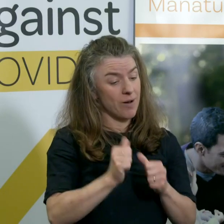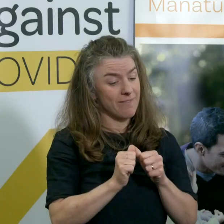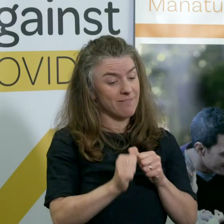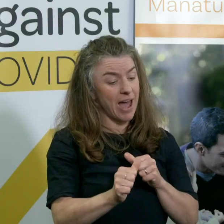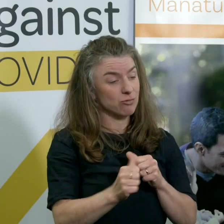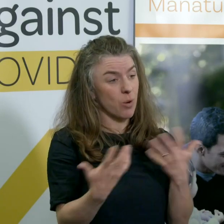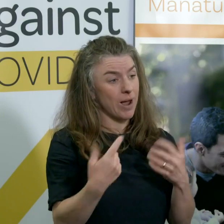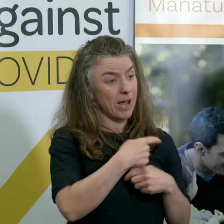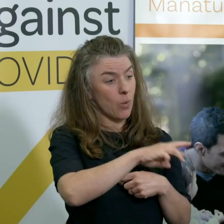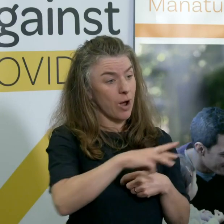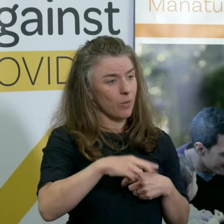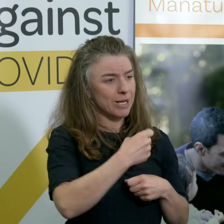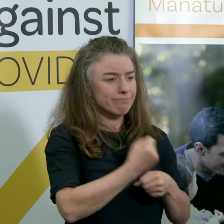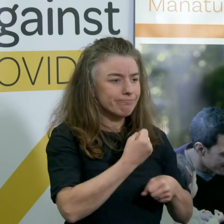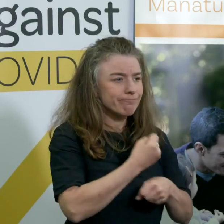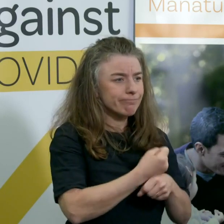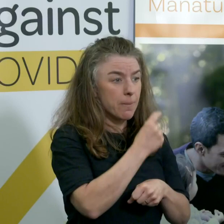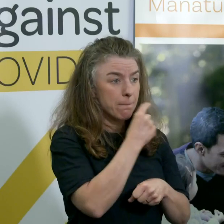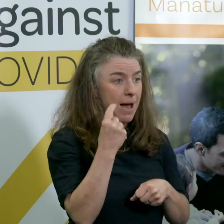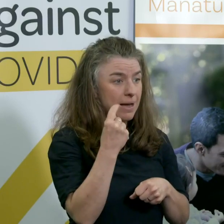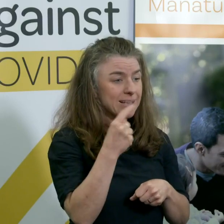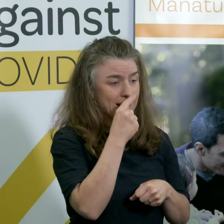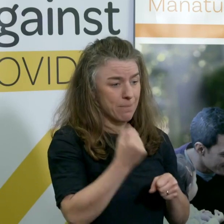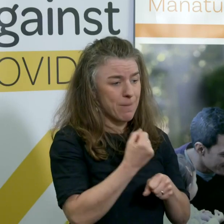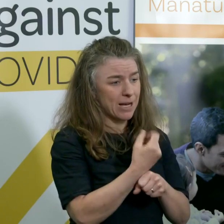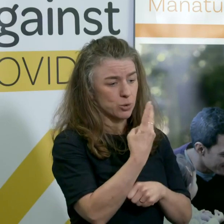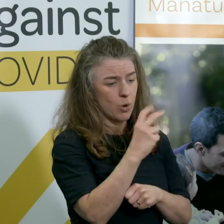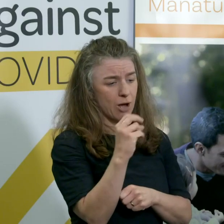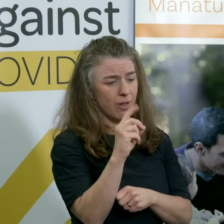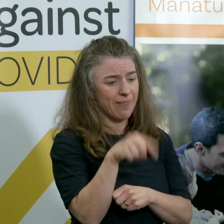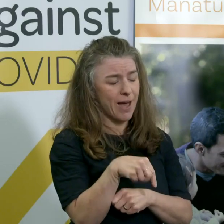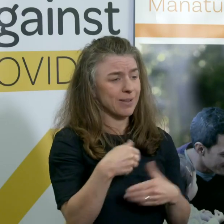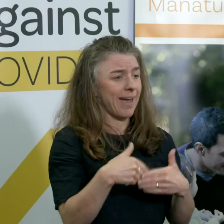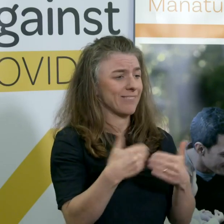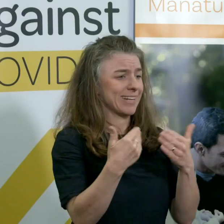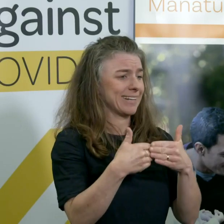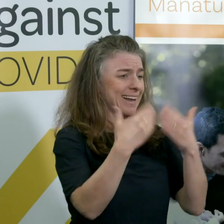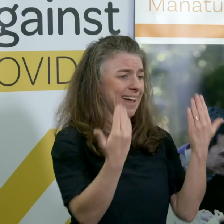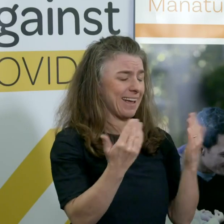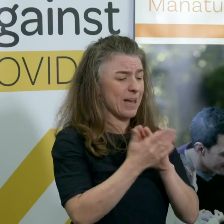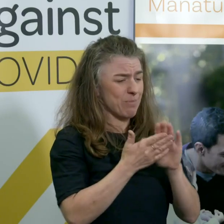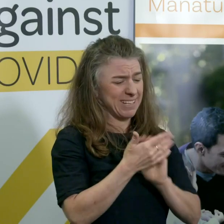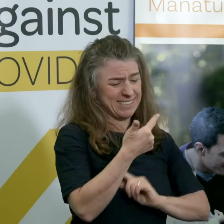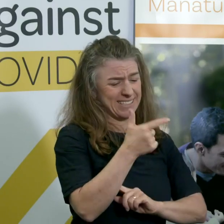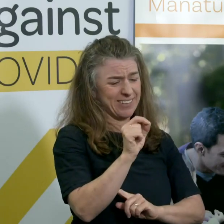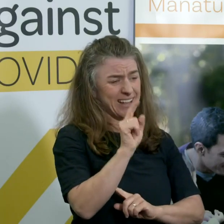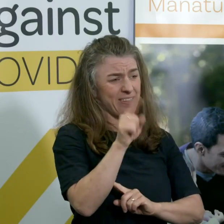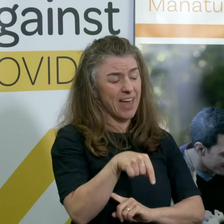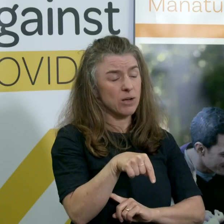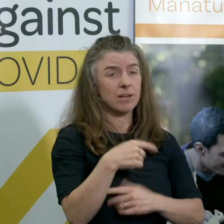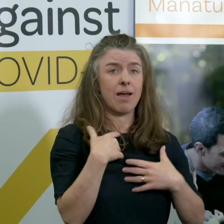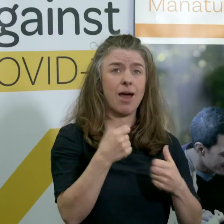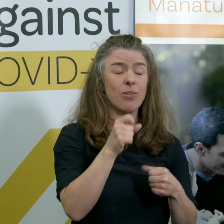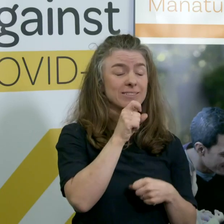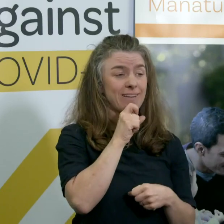can produce masks at a rate of 200,000 a day. So just to put that in perspective, there are around 70,000 employees in